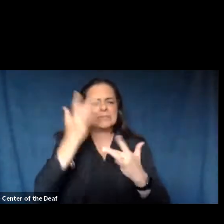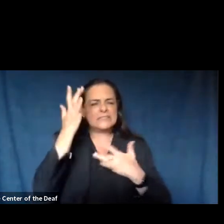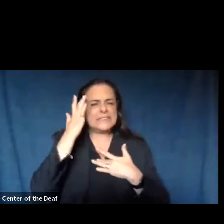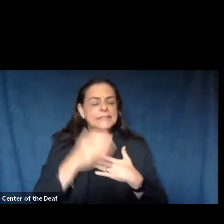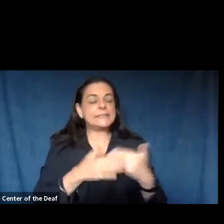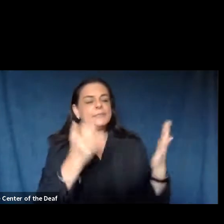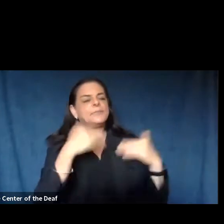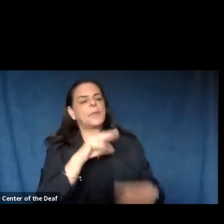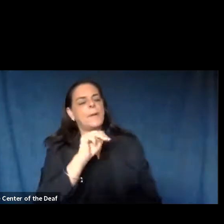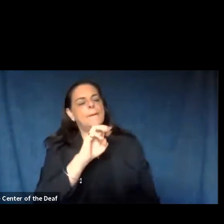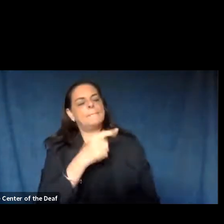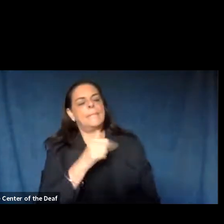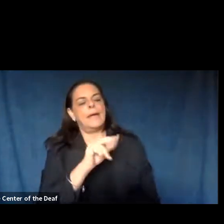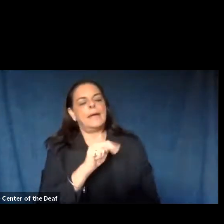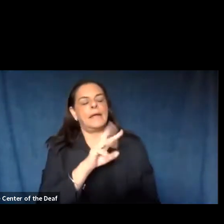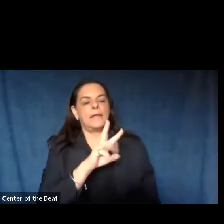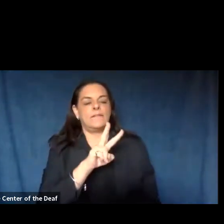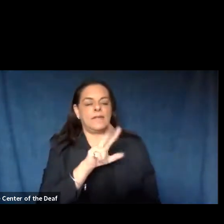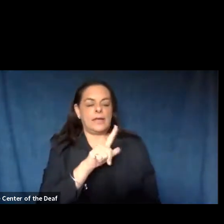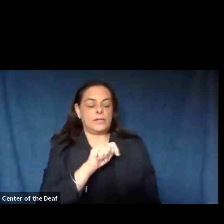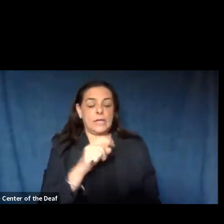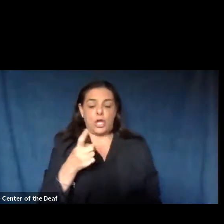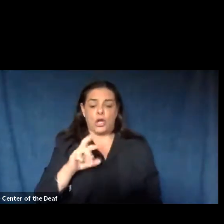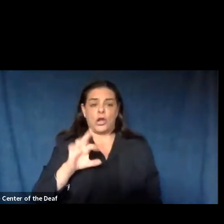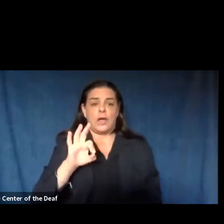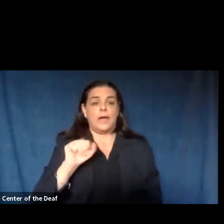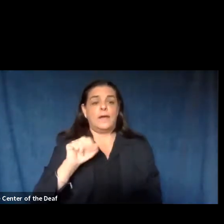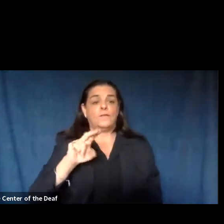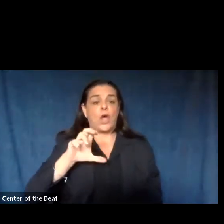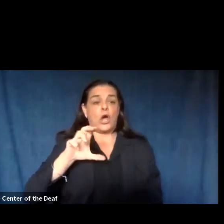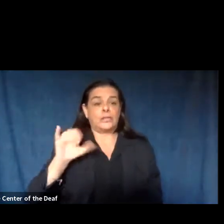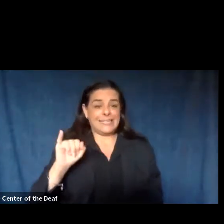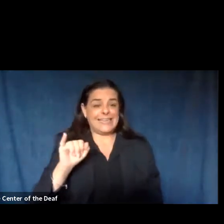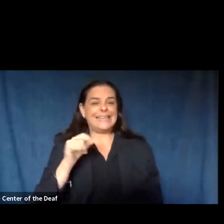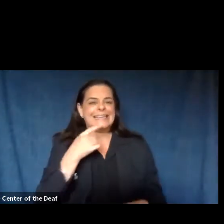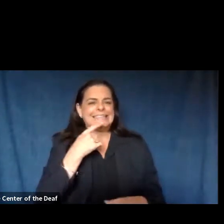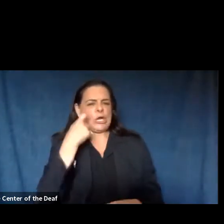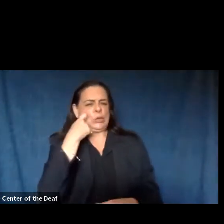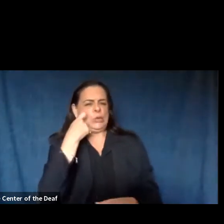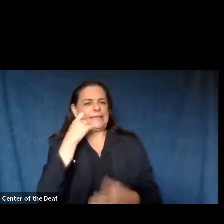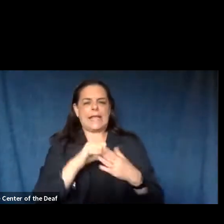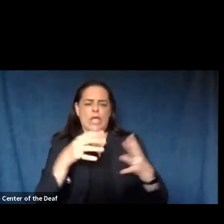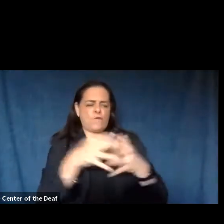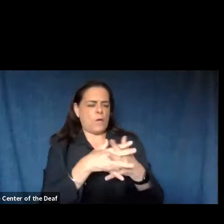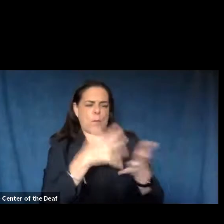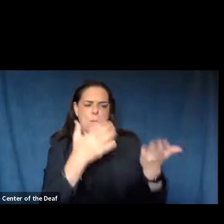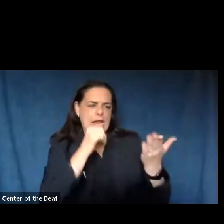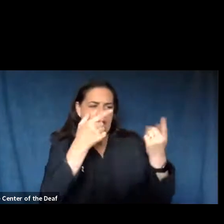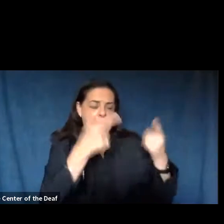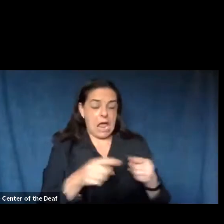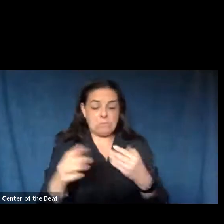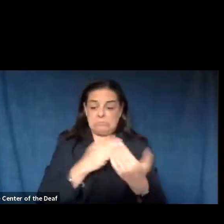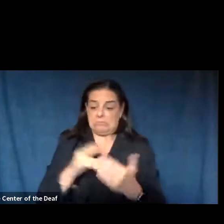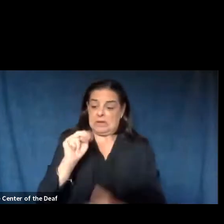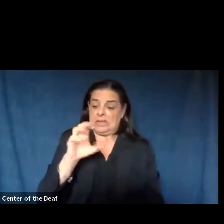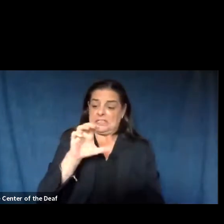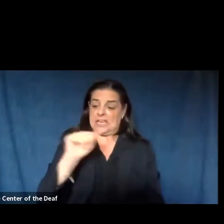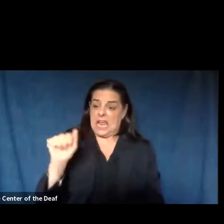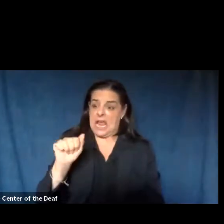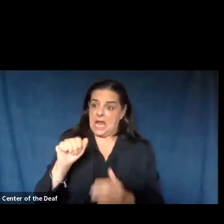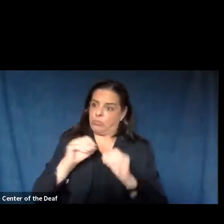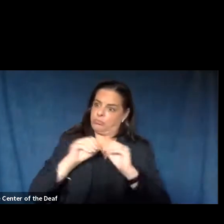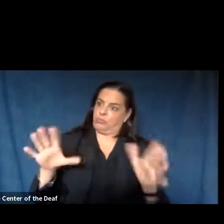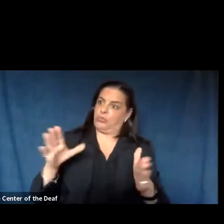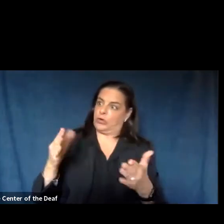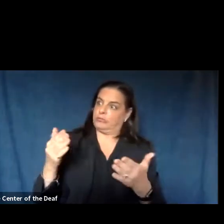Fauci recently stated that football may not happen despite the NCAA releasing plans for the upcoming season to proceed. Will the health